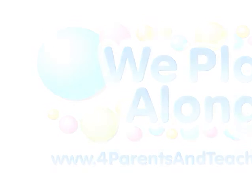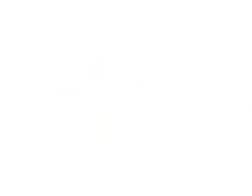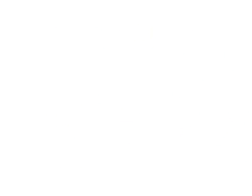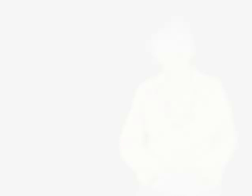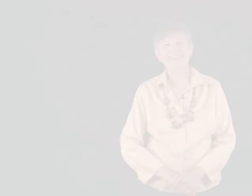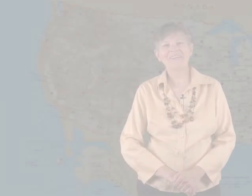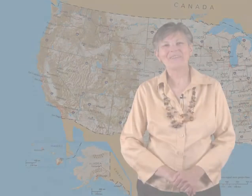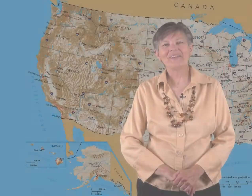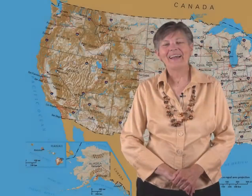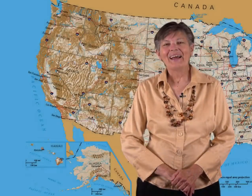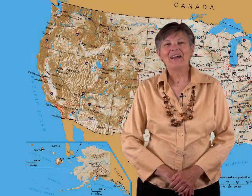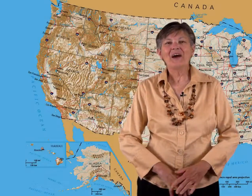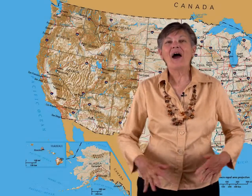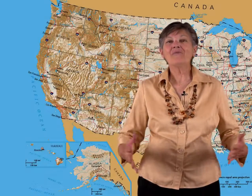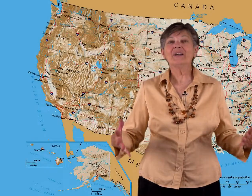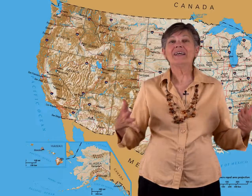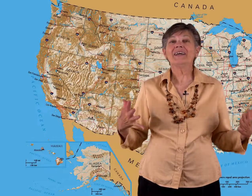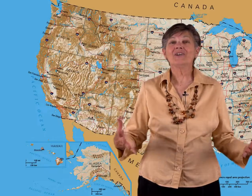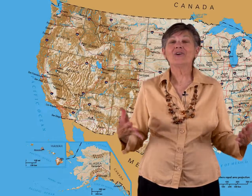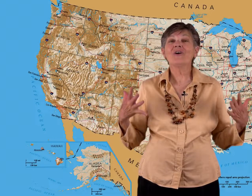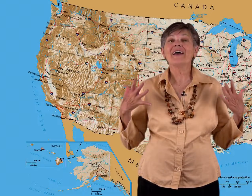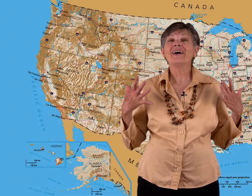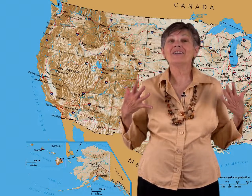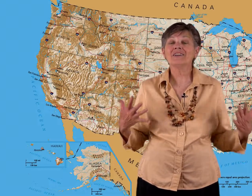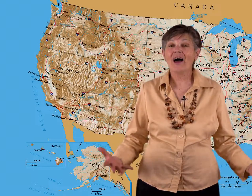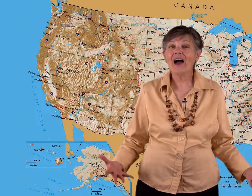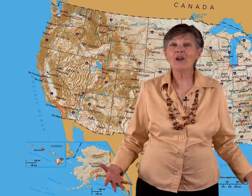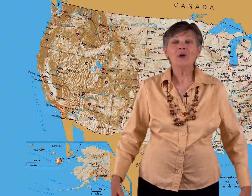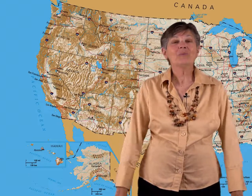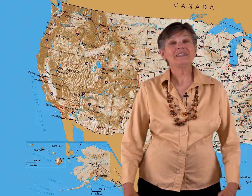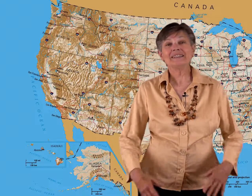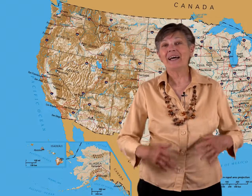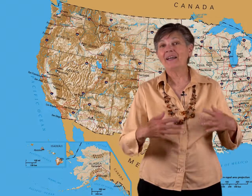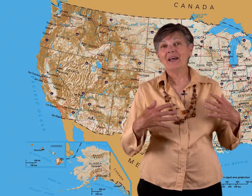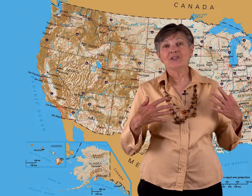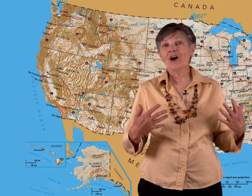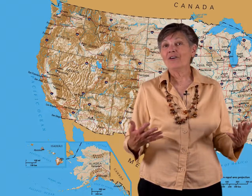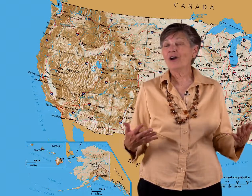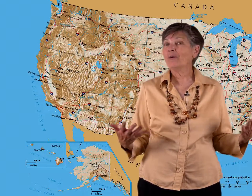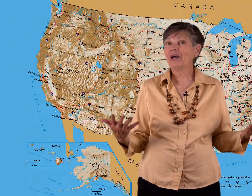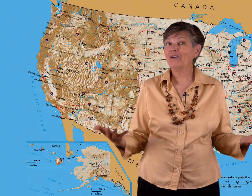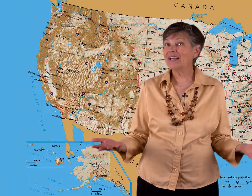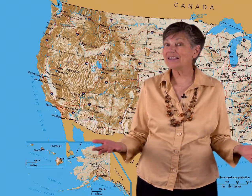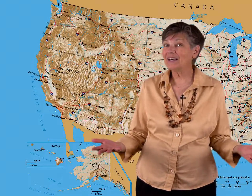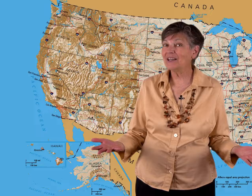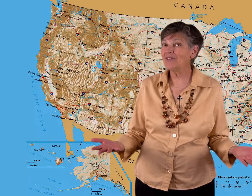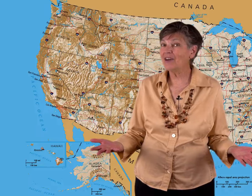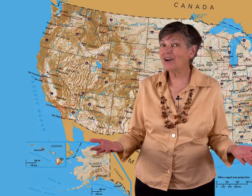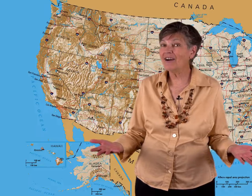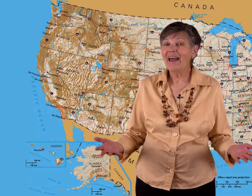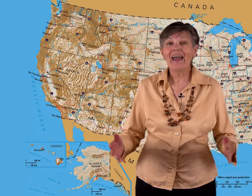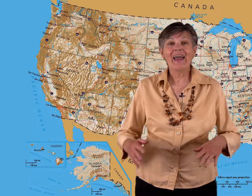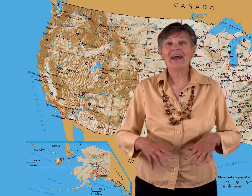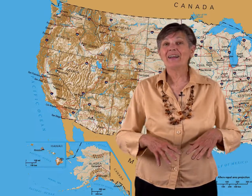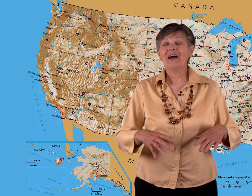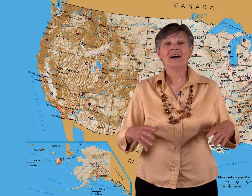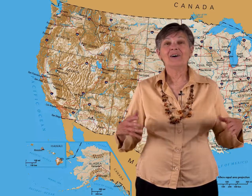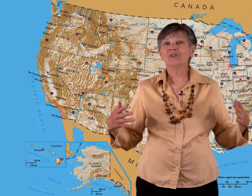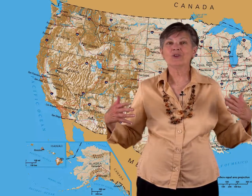too. Now I've been to Illinois a lot. My son and daughter-in-law, my grandson live there, and so we've